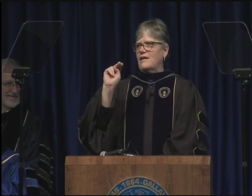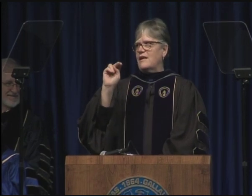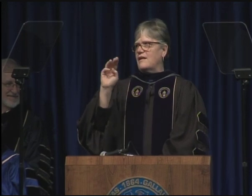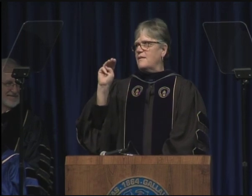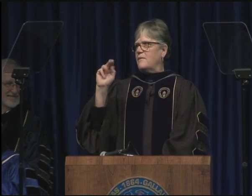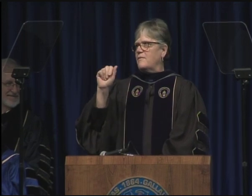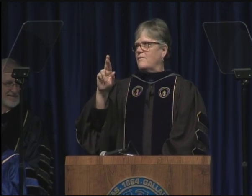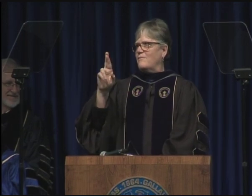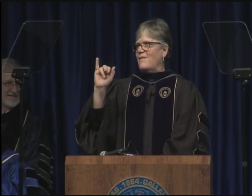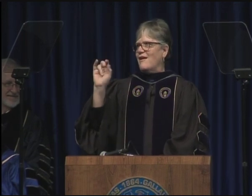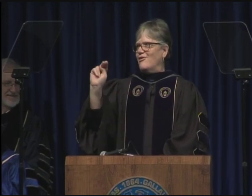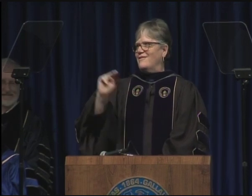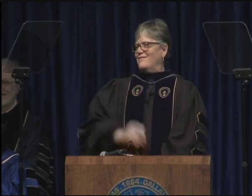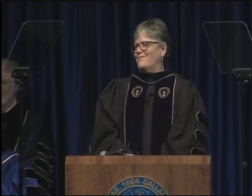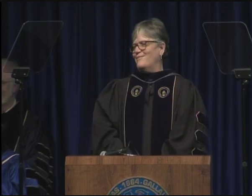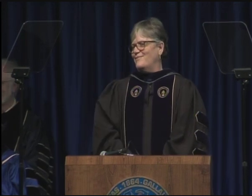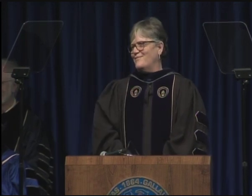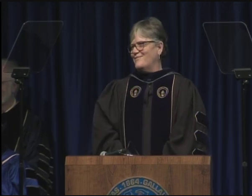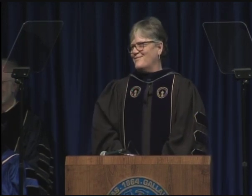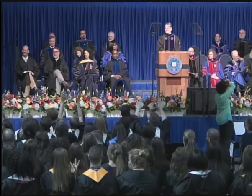Brandon Marin.